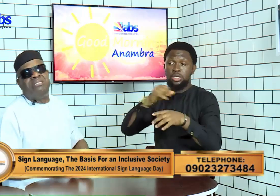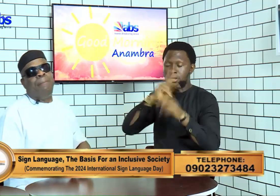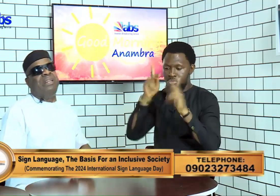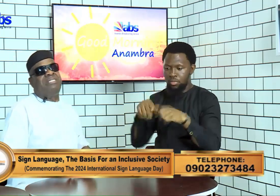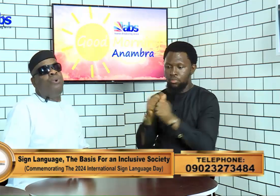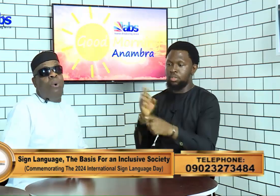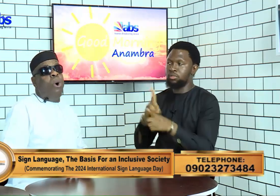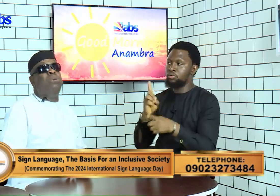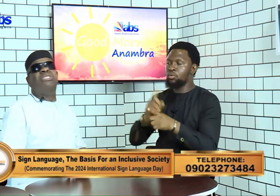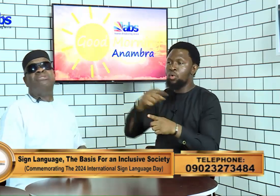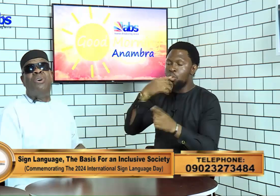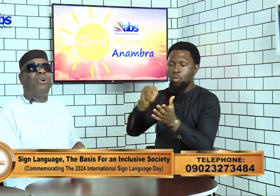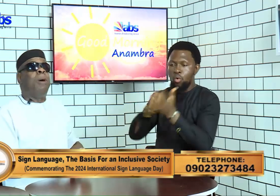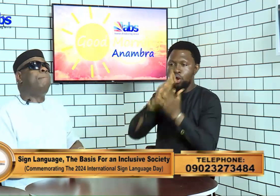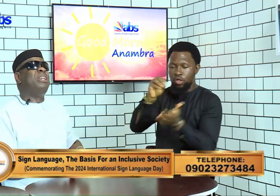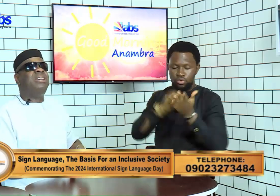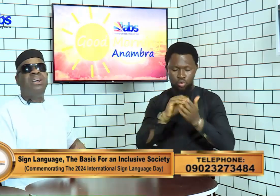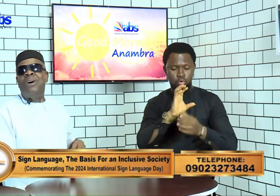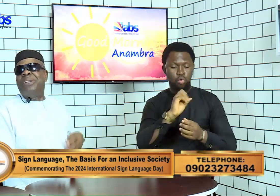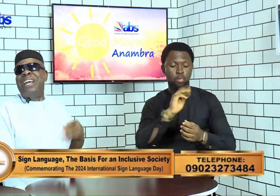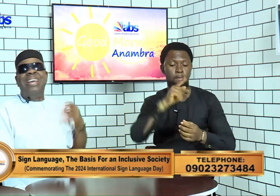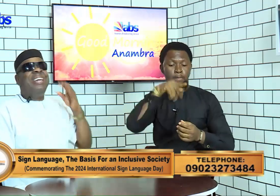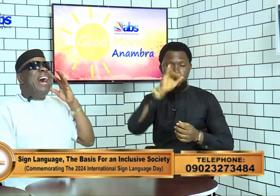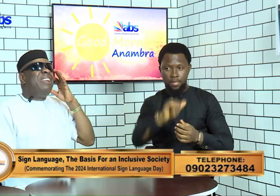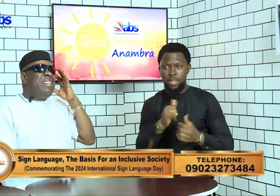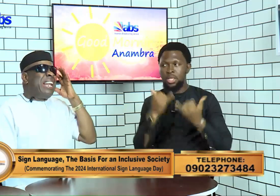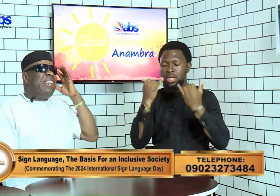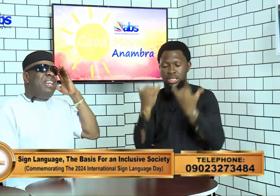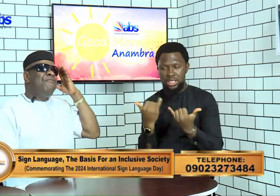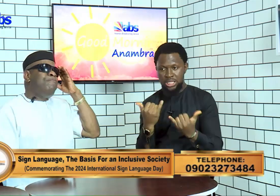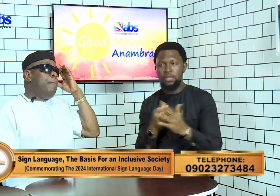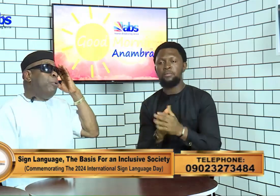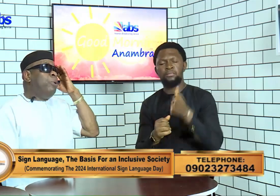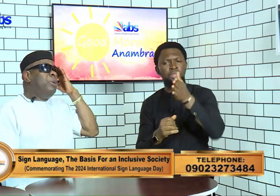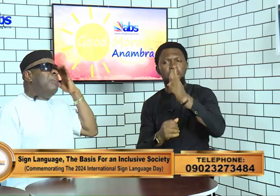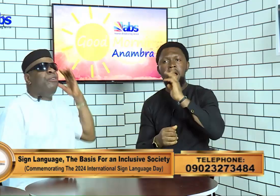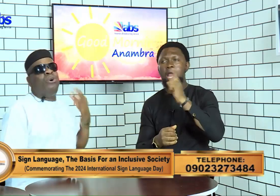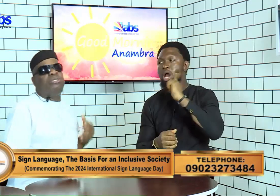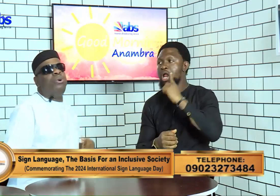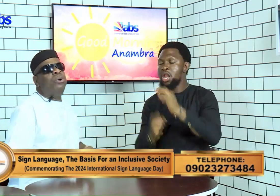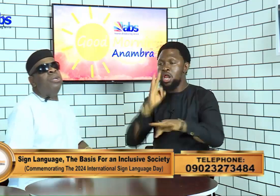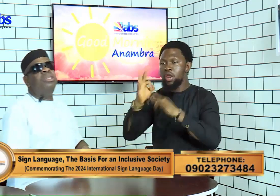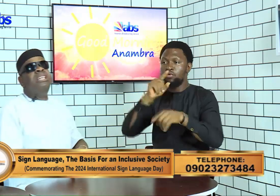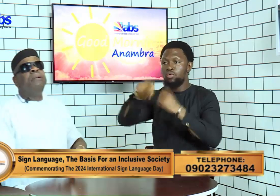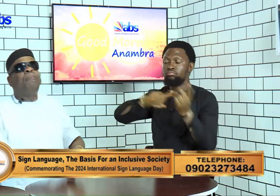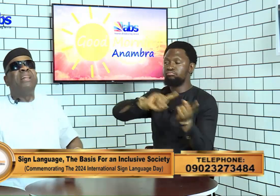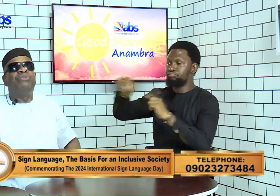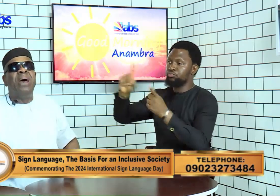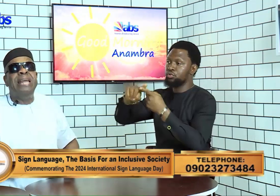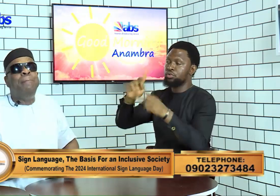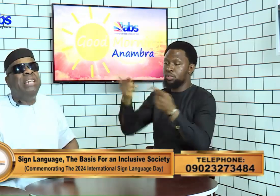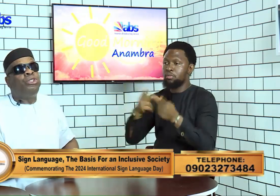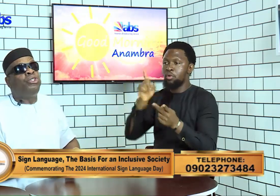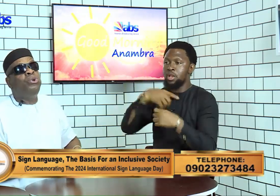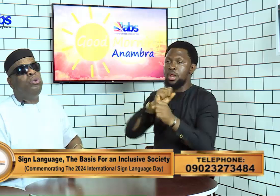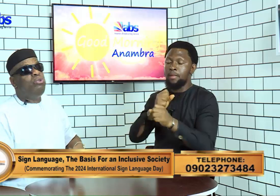with disability who owns his own company, okay? And there are deaf people, if you go to the place where